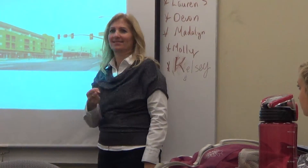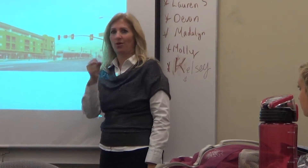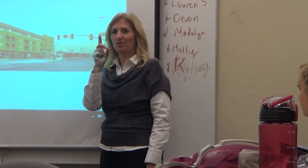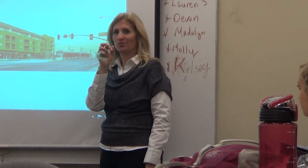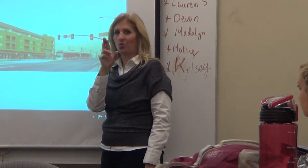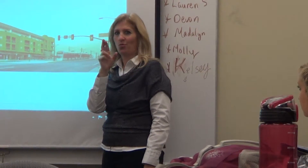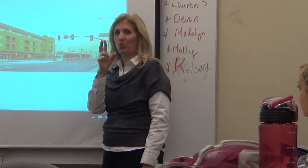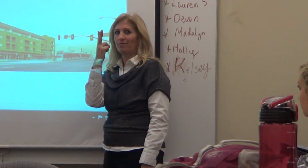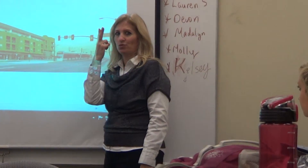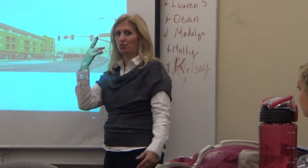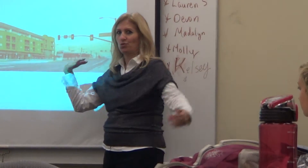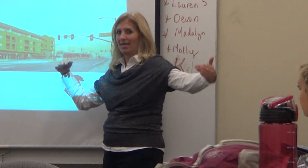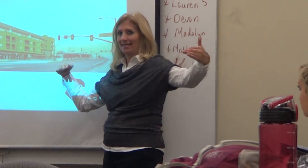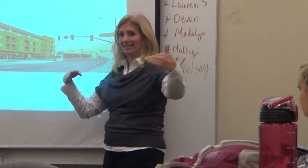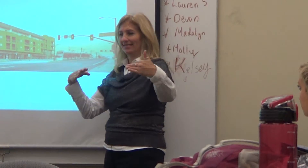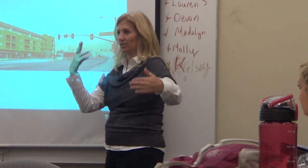And here's the south entrance.